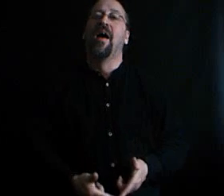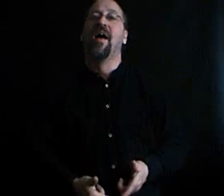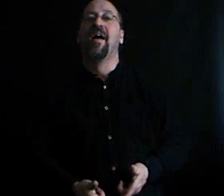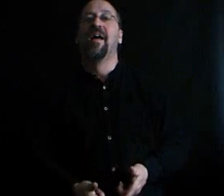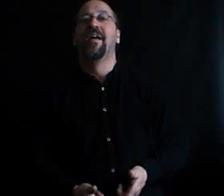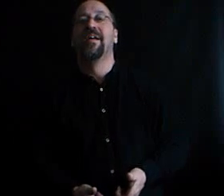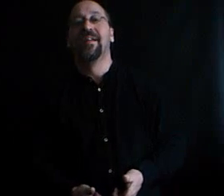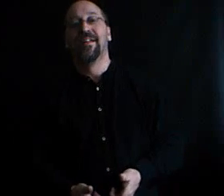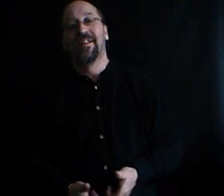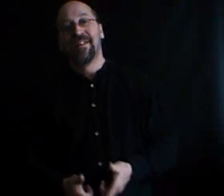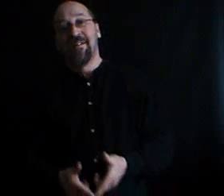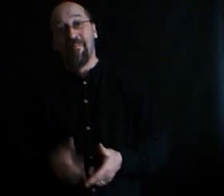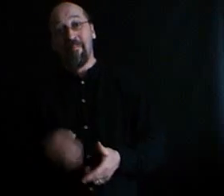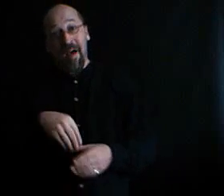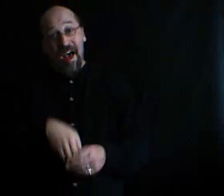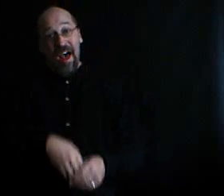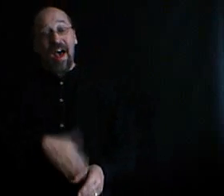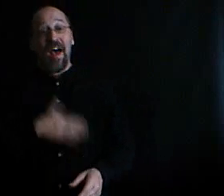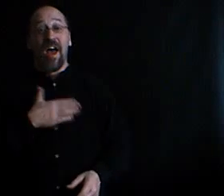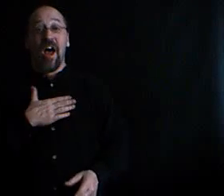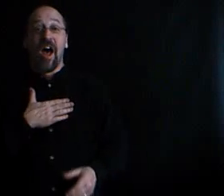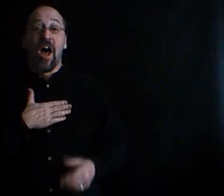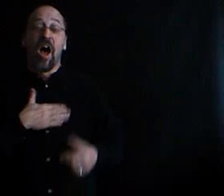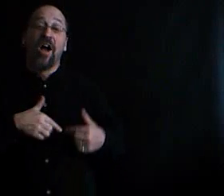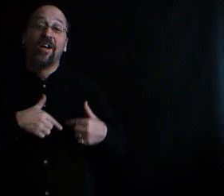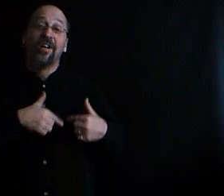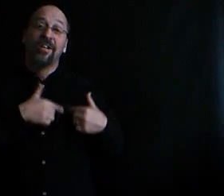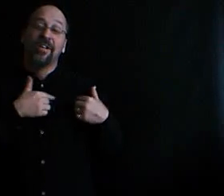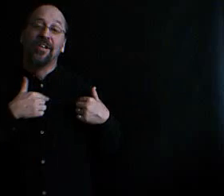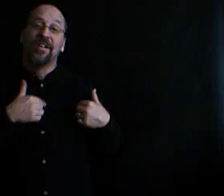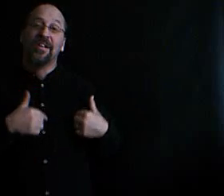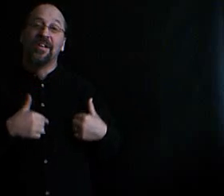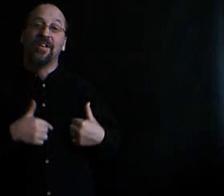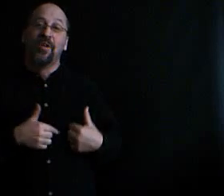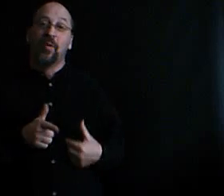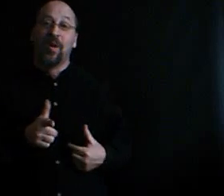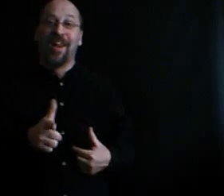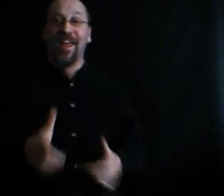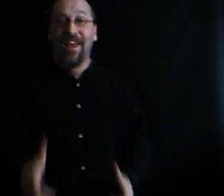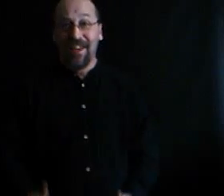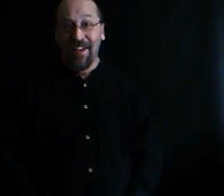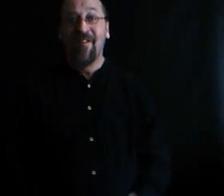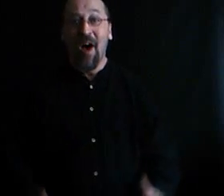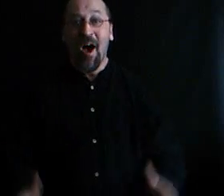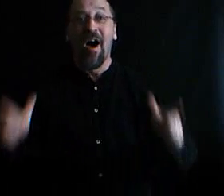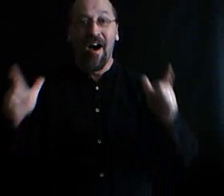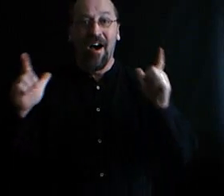In my heart, you live on